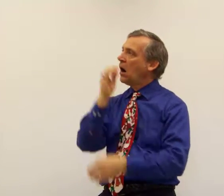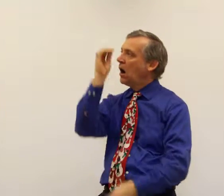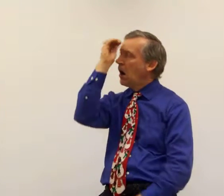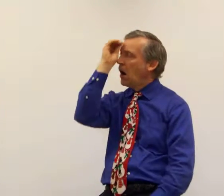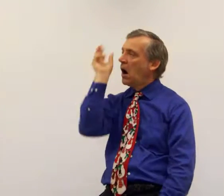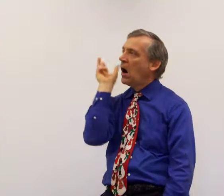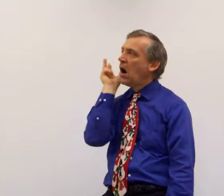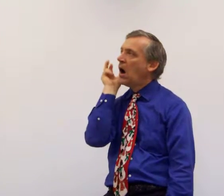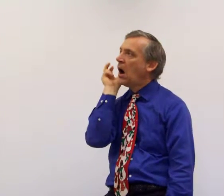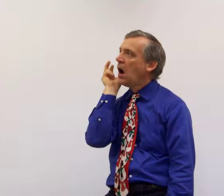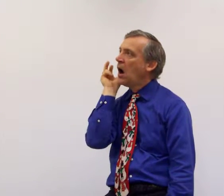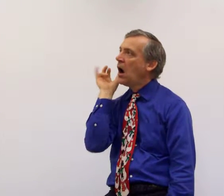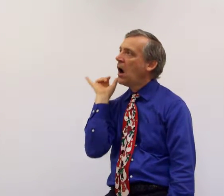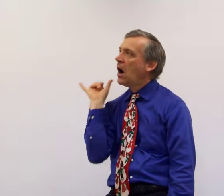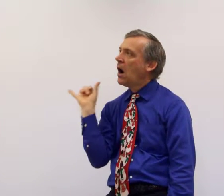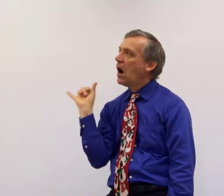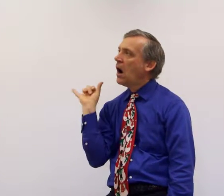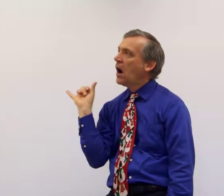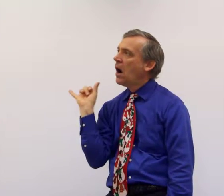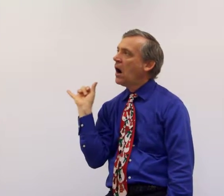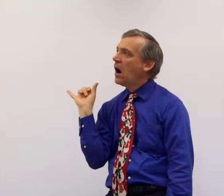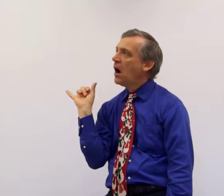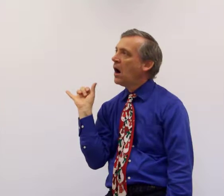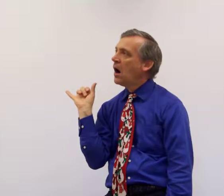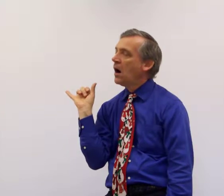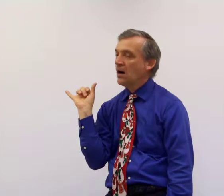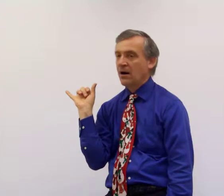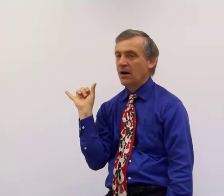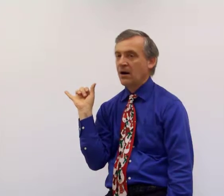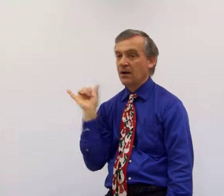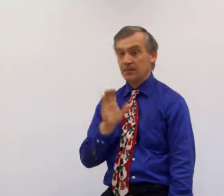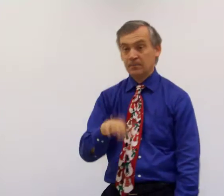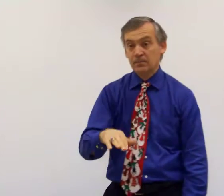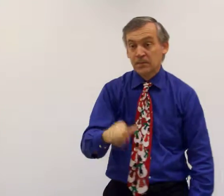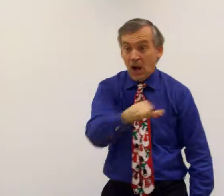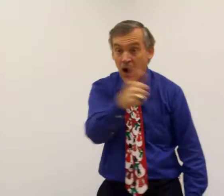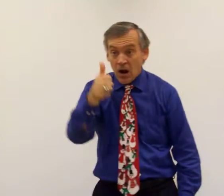Tantalus, who strains forever after visions of cool water.